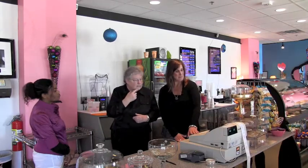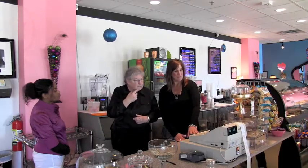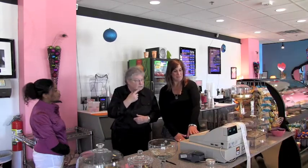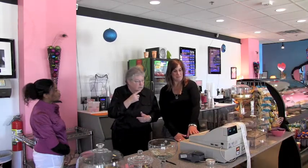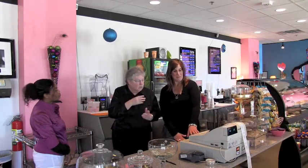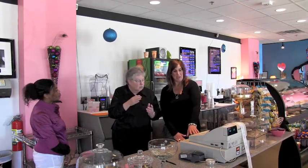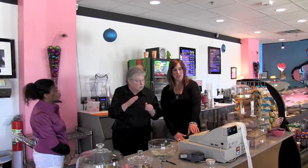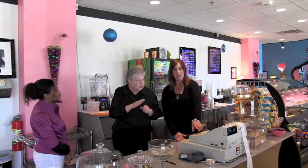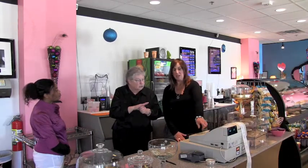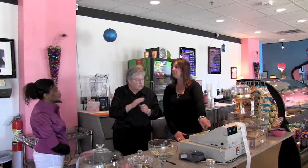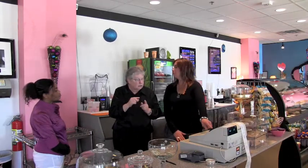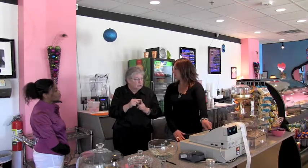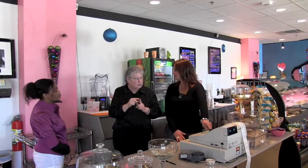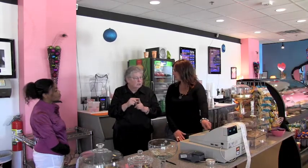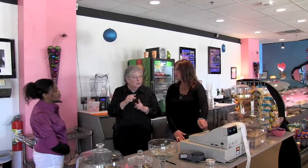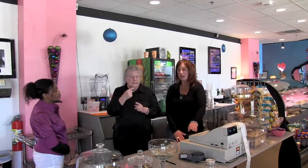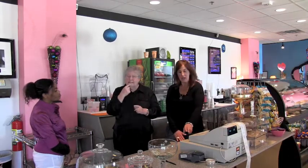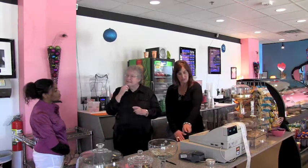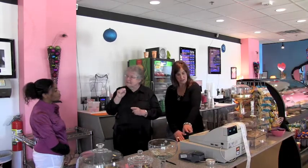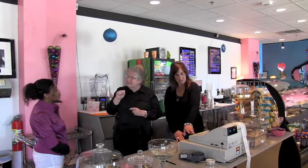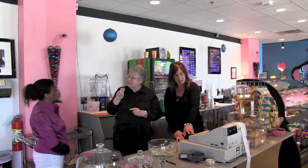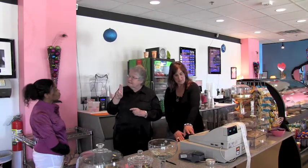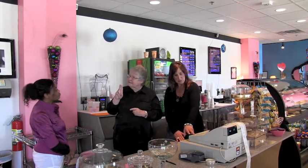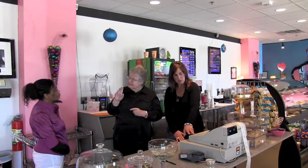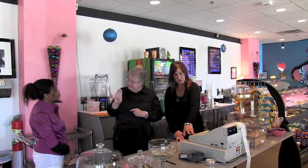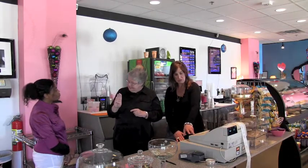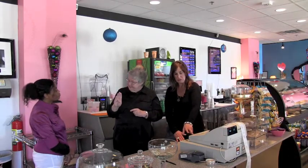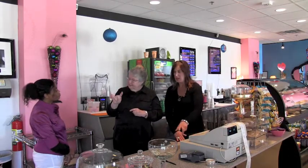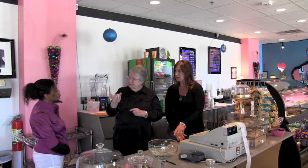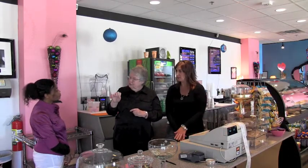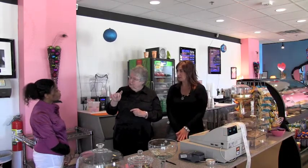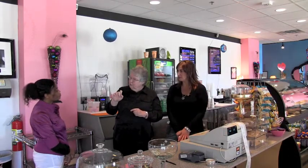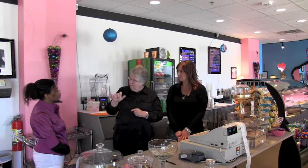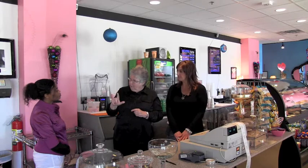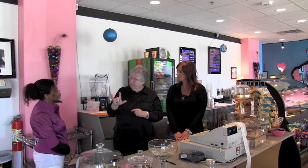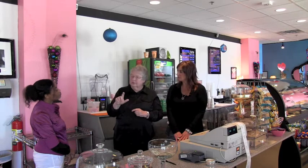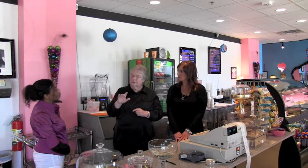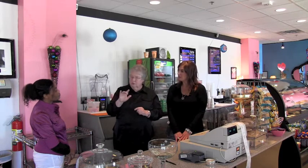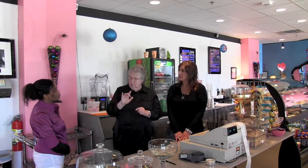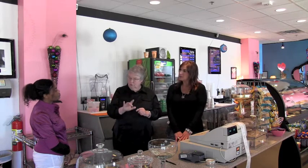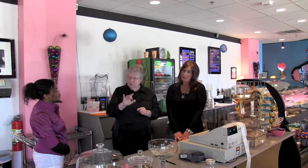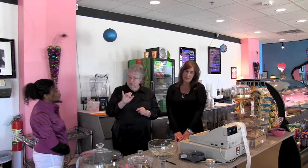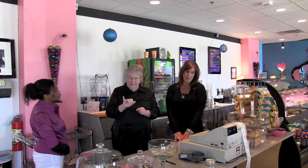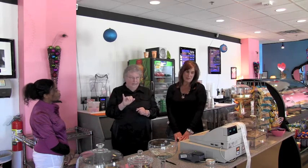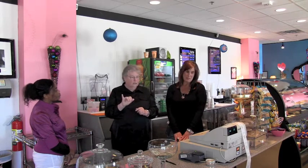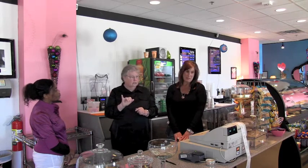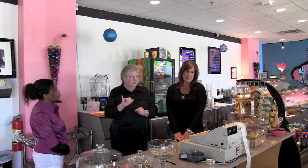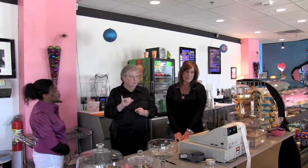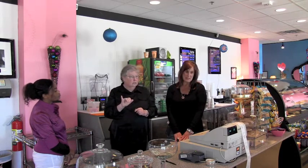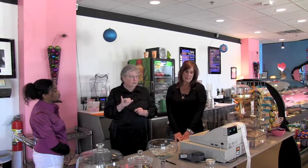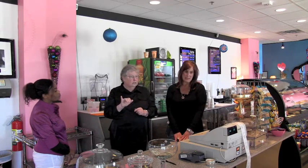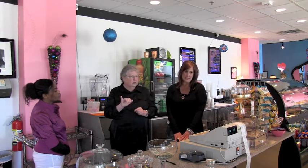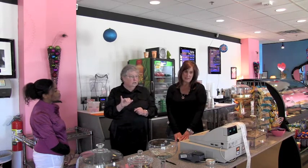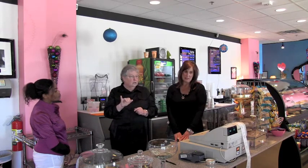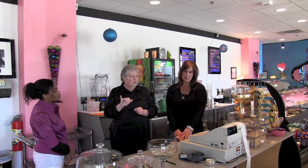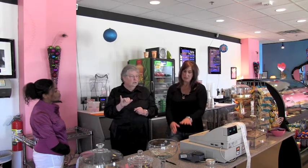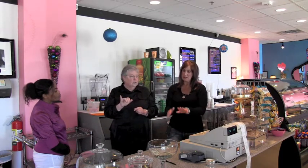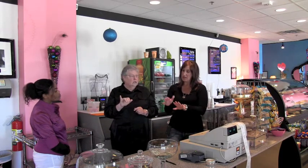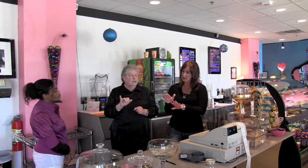And that says the whole word? And subtotal is right here. And